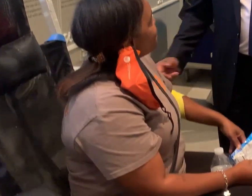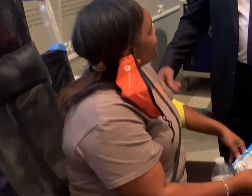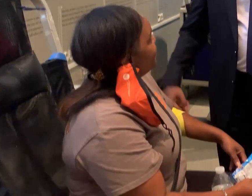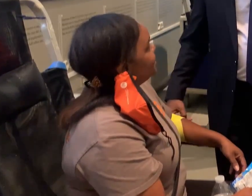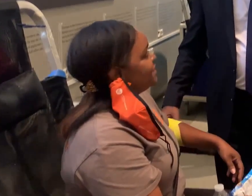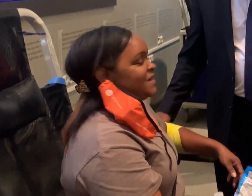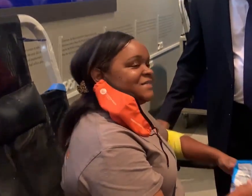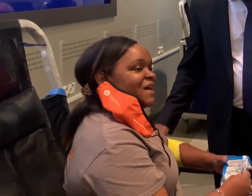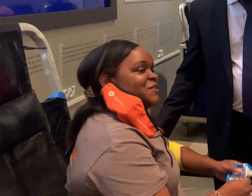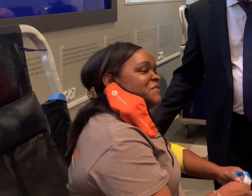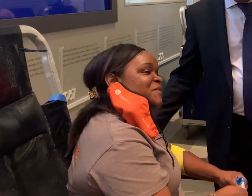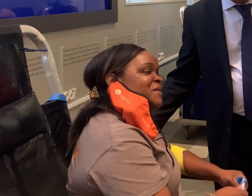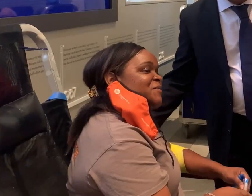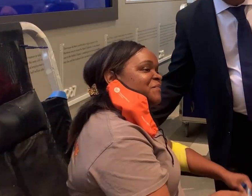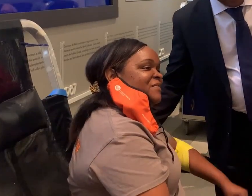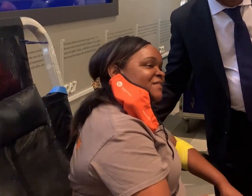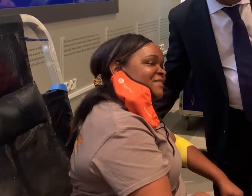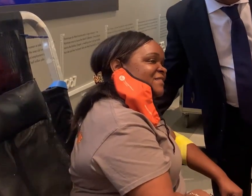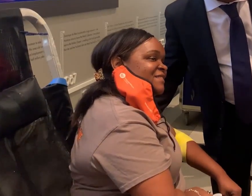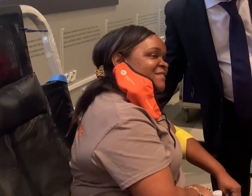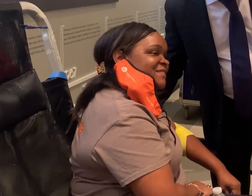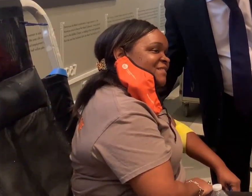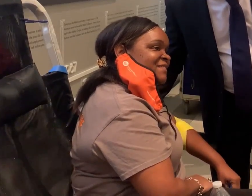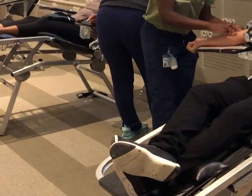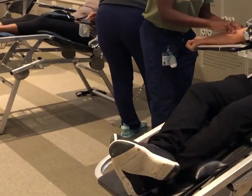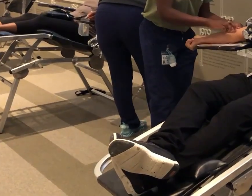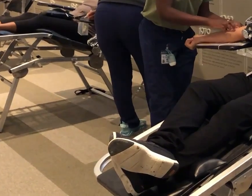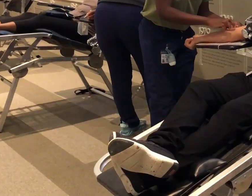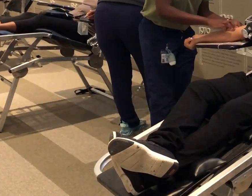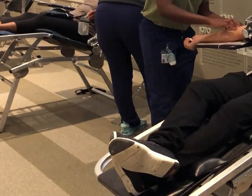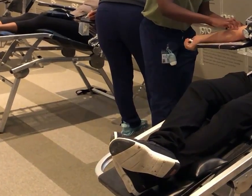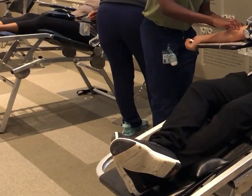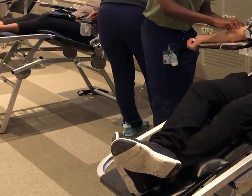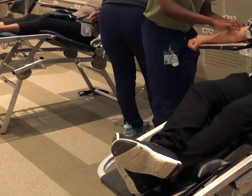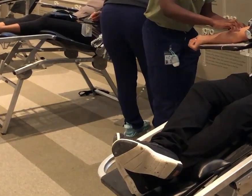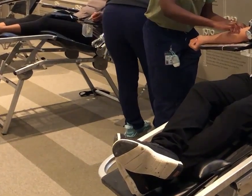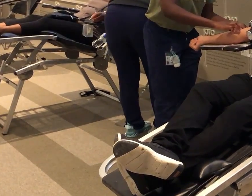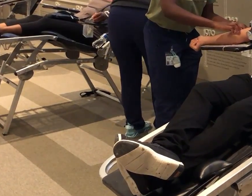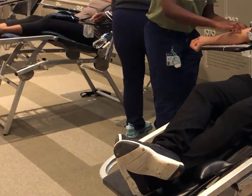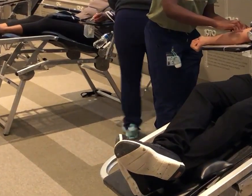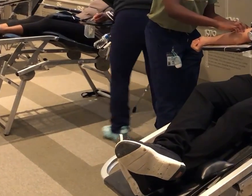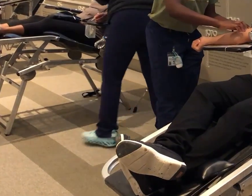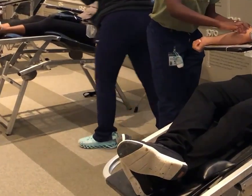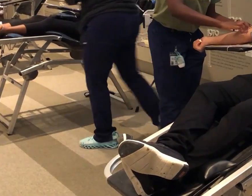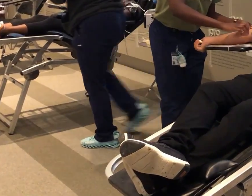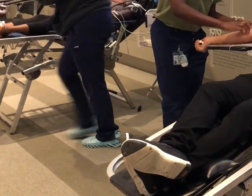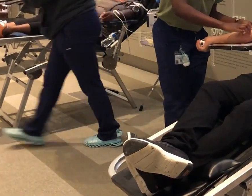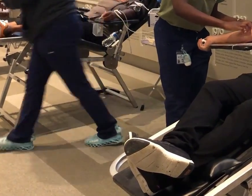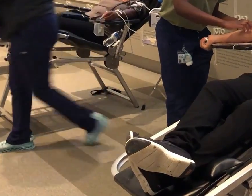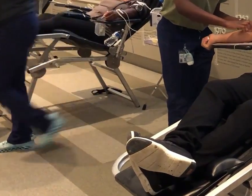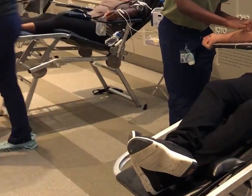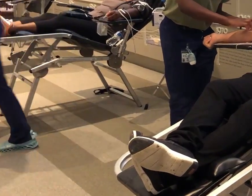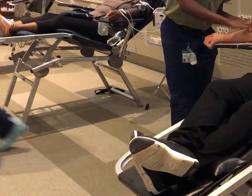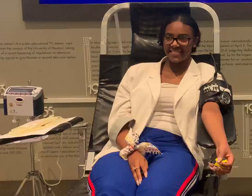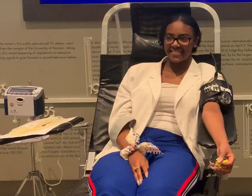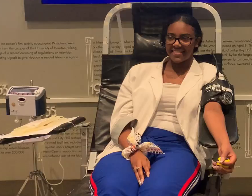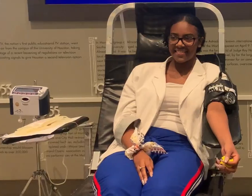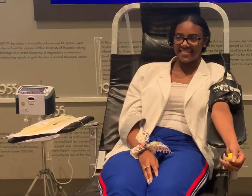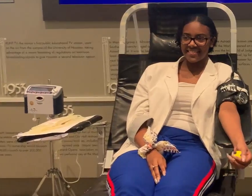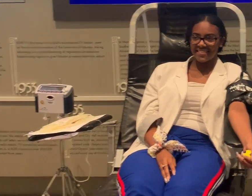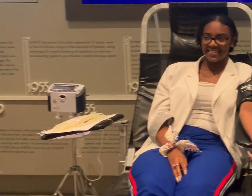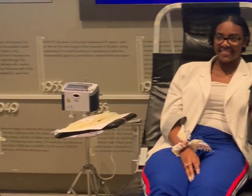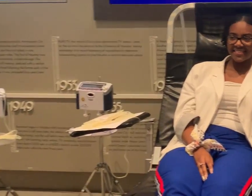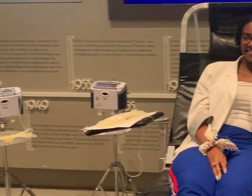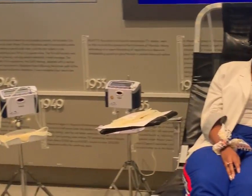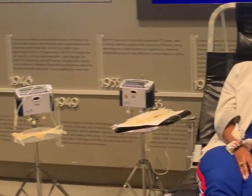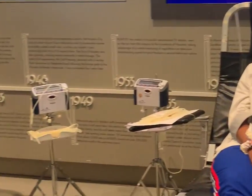including here in Houston. And that's one reason I decided to host a blood drive today at City Hall. In fact, one of